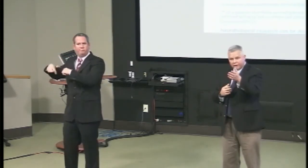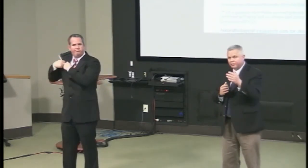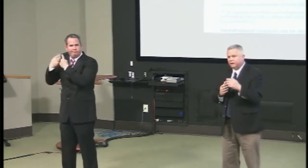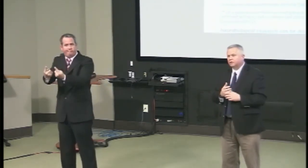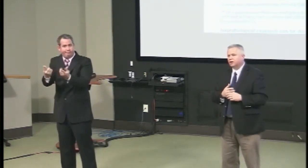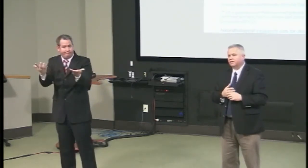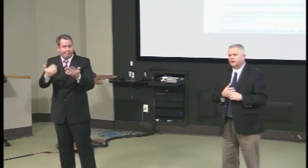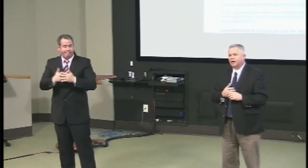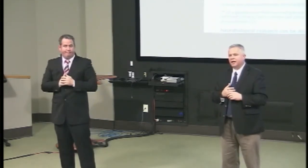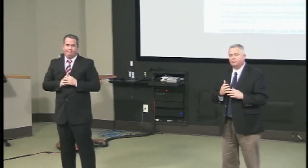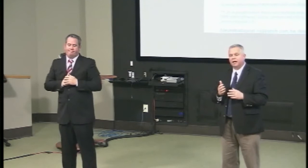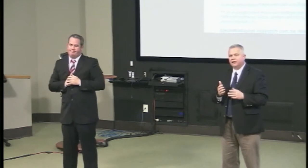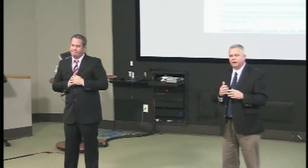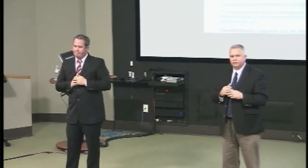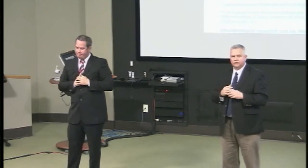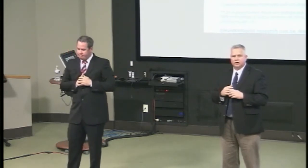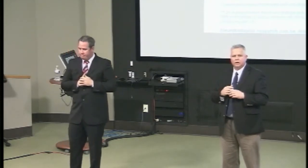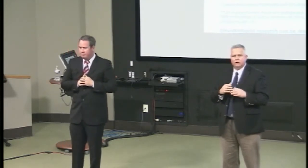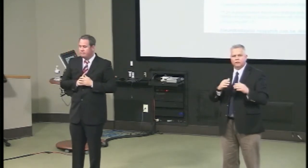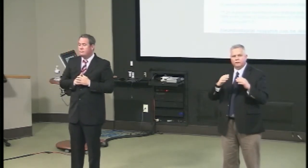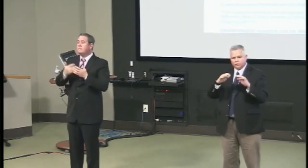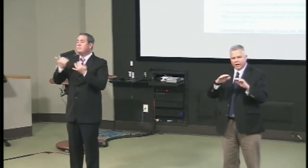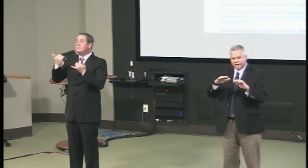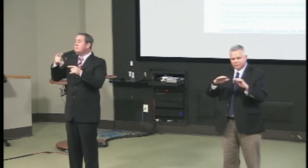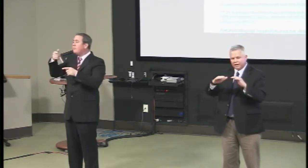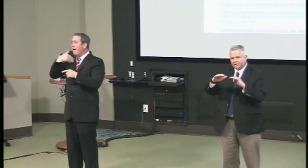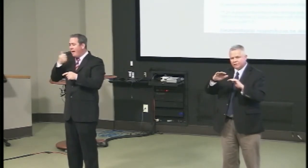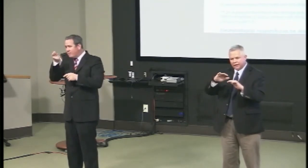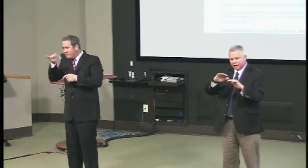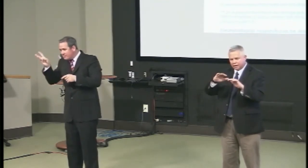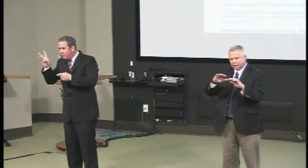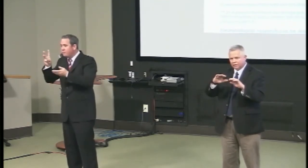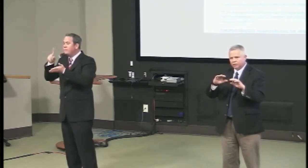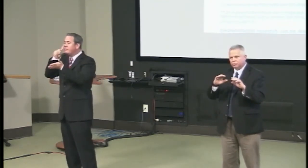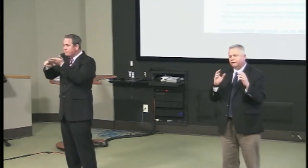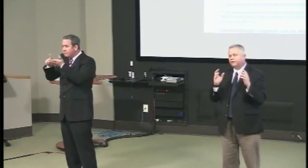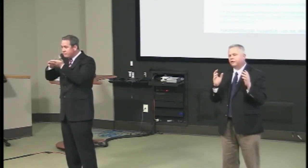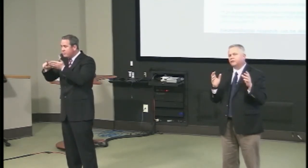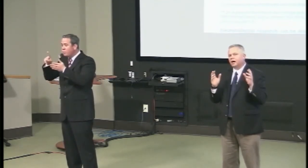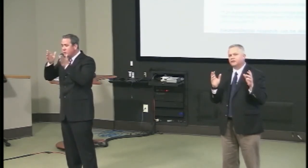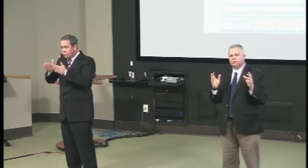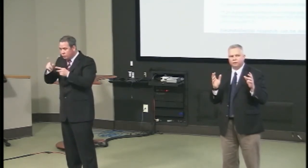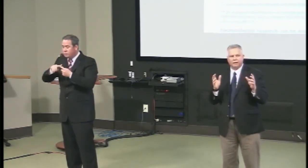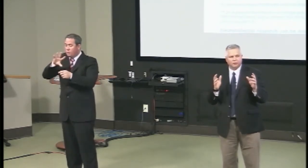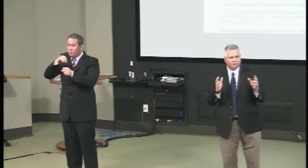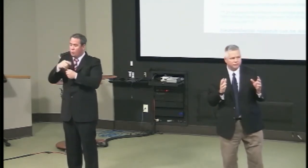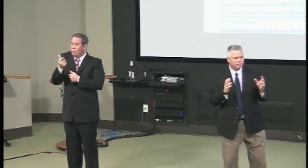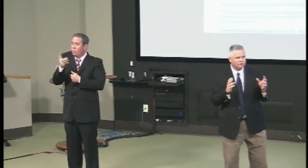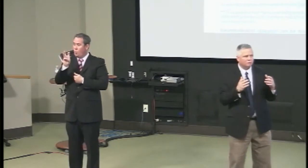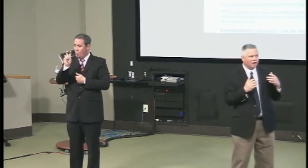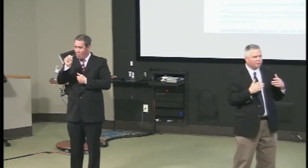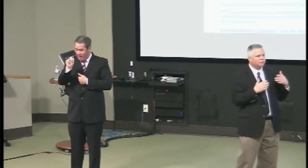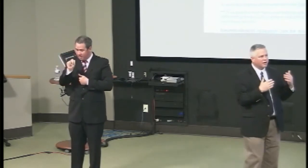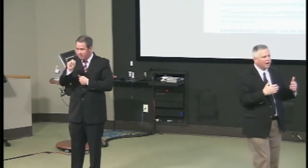including Guinevere and John Stein and many others, who've tried to make the link between phonological